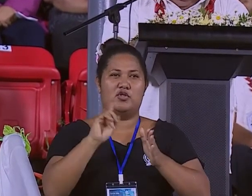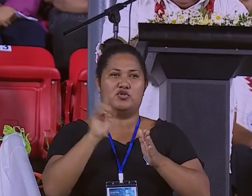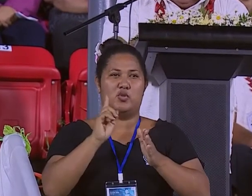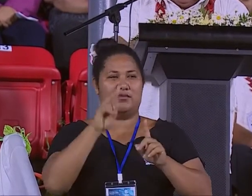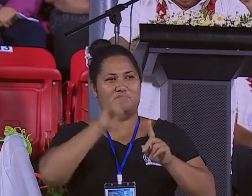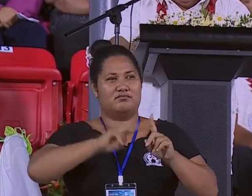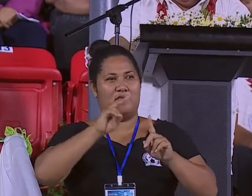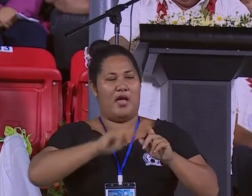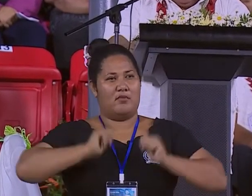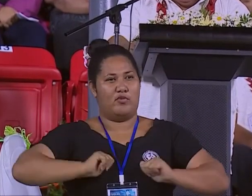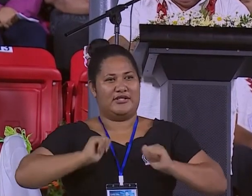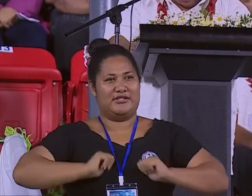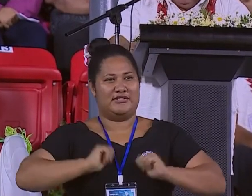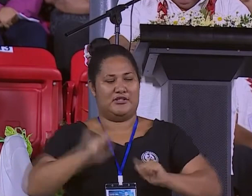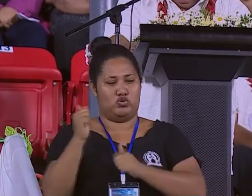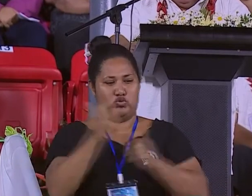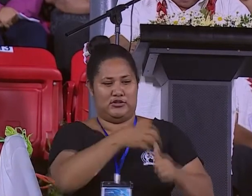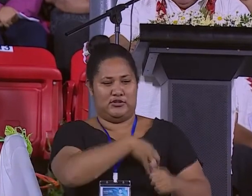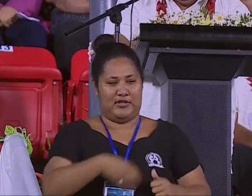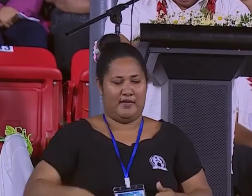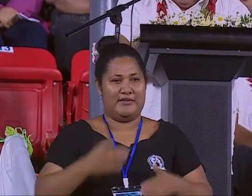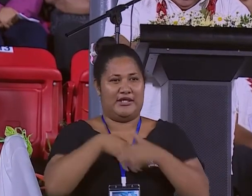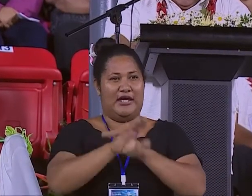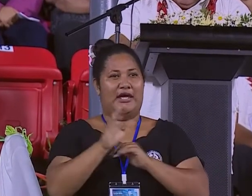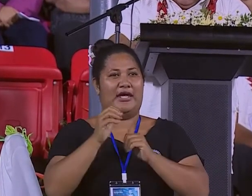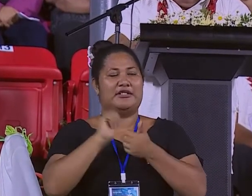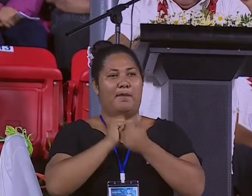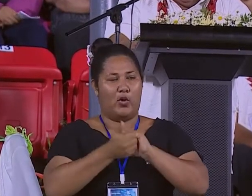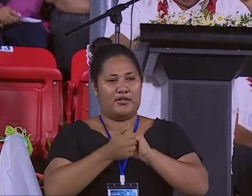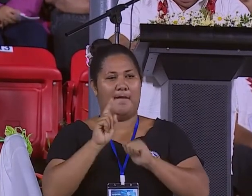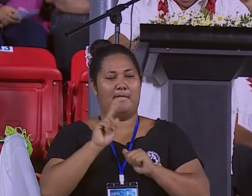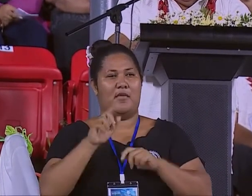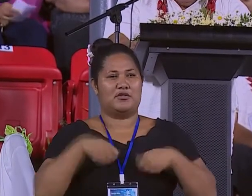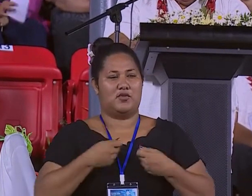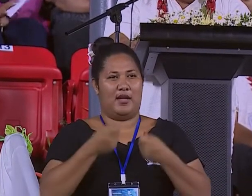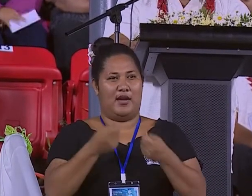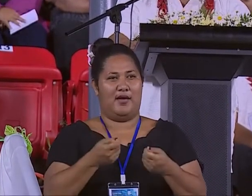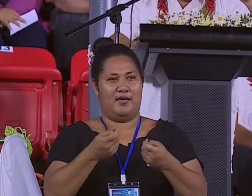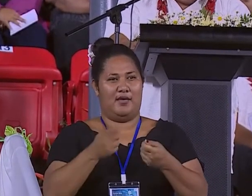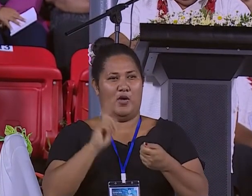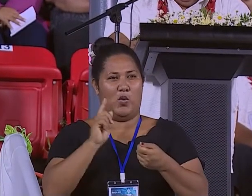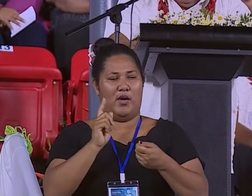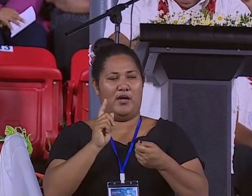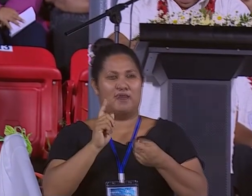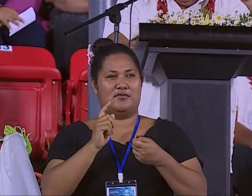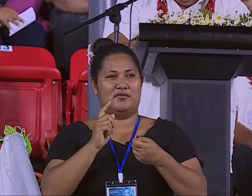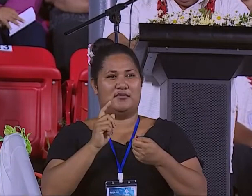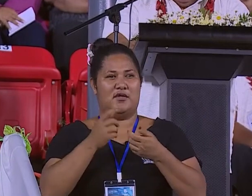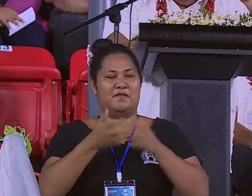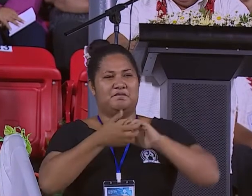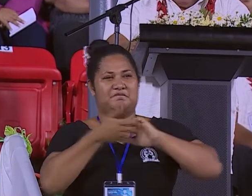governance practices in sport that must rely upon